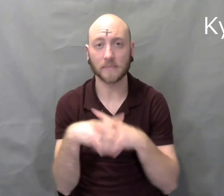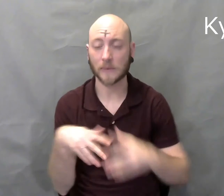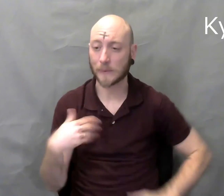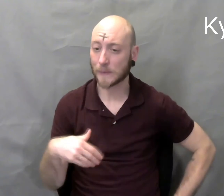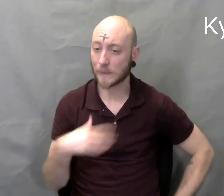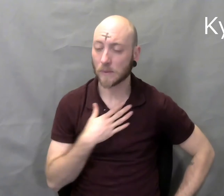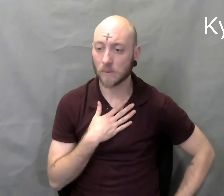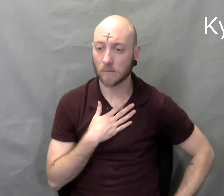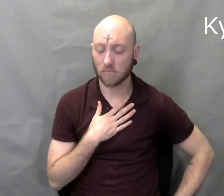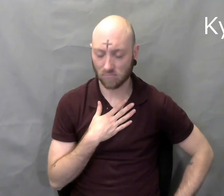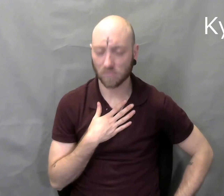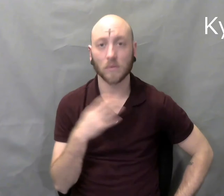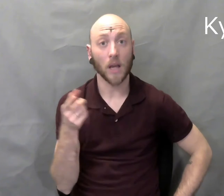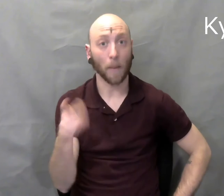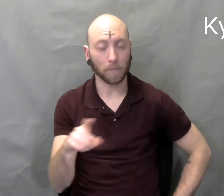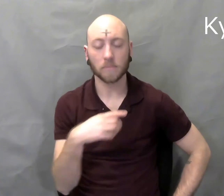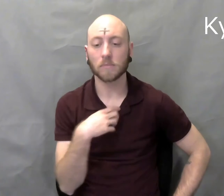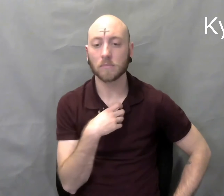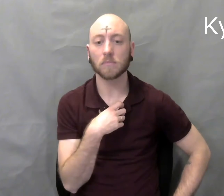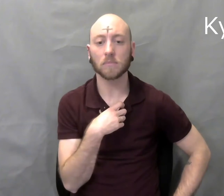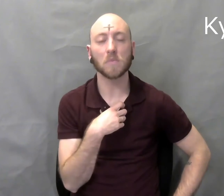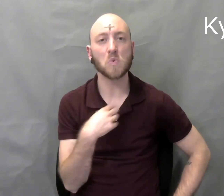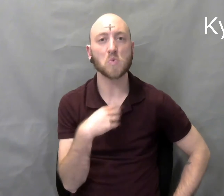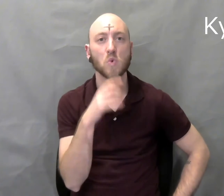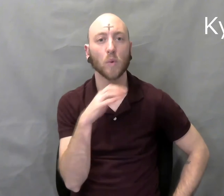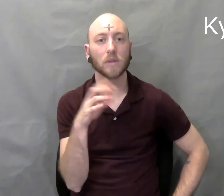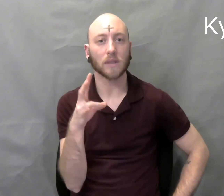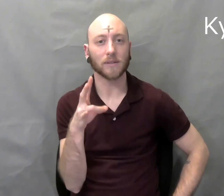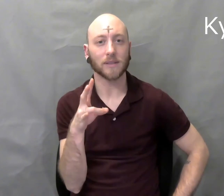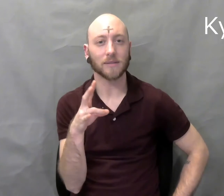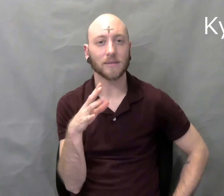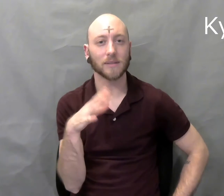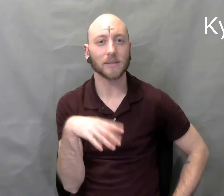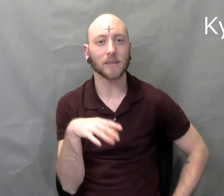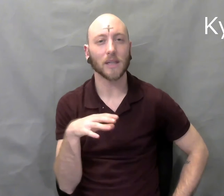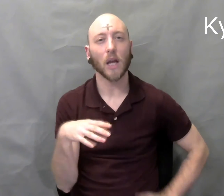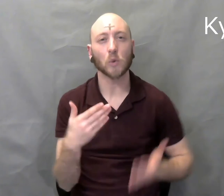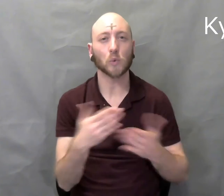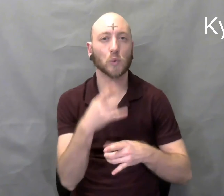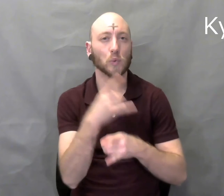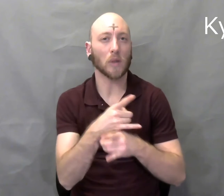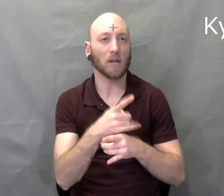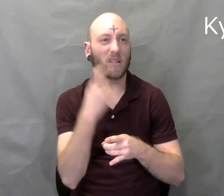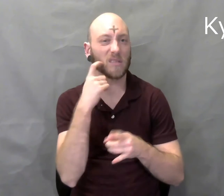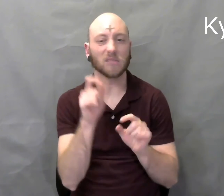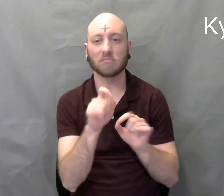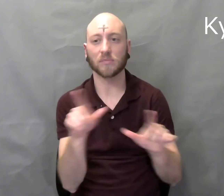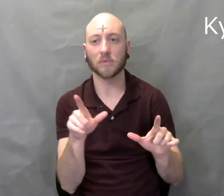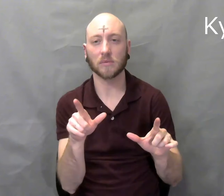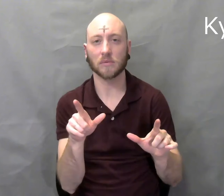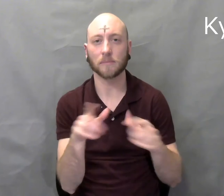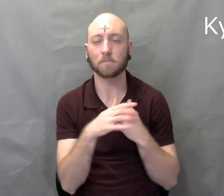I was 17. The Carter 3 had just come out. It was the